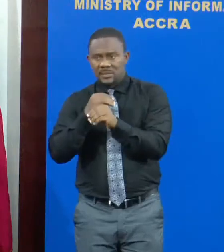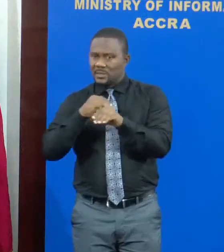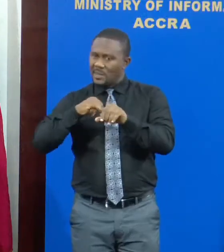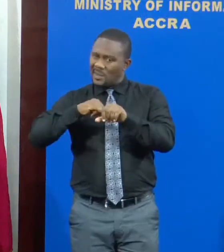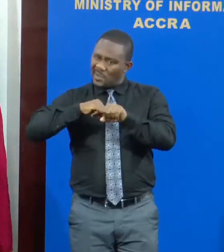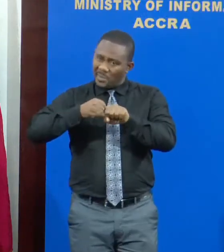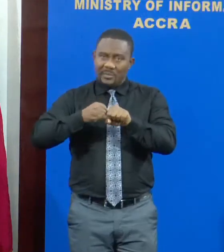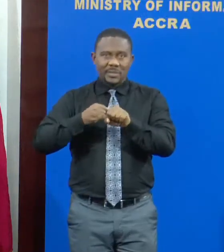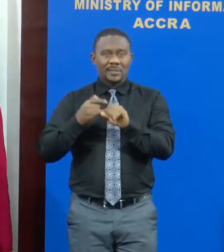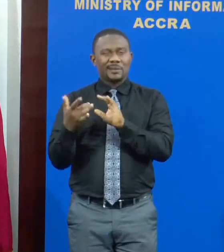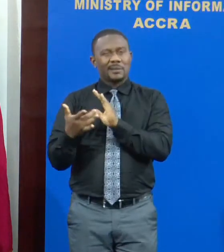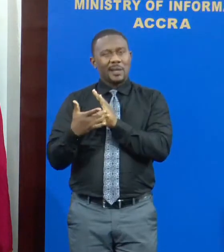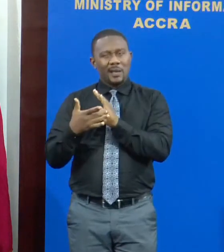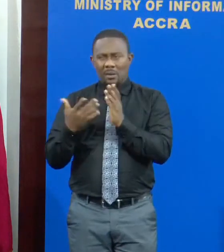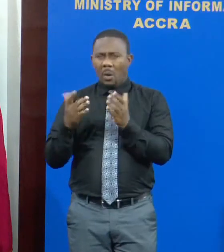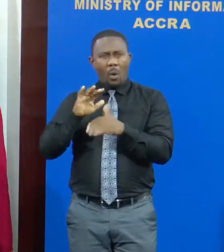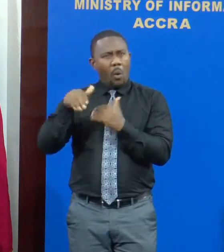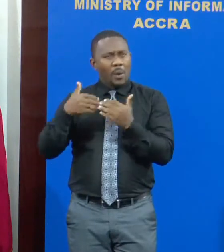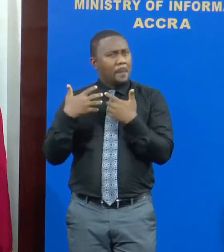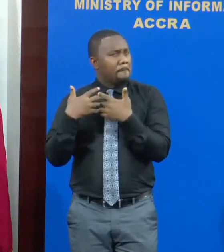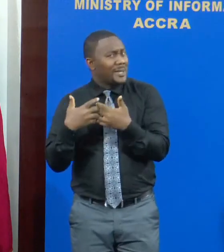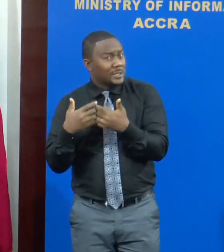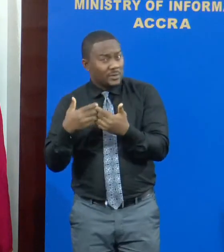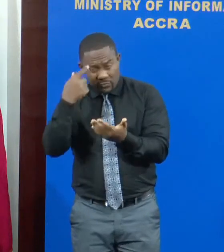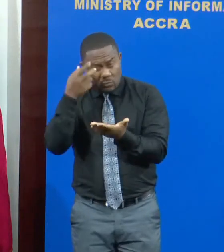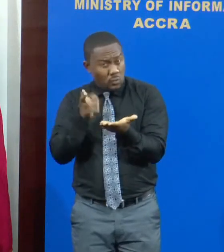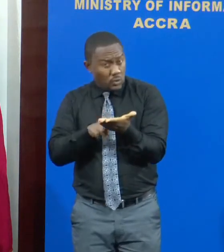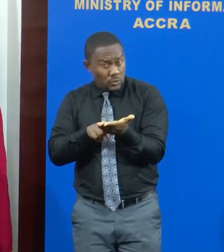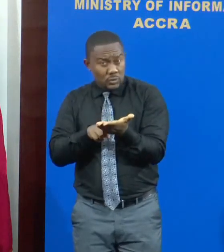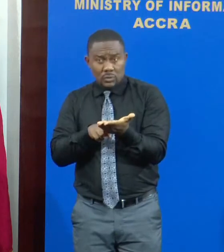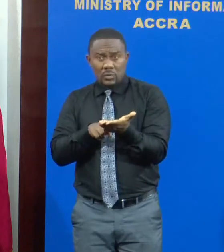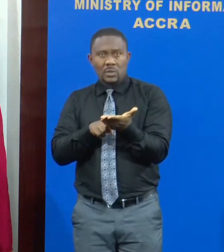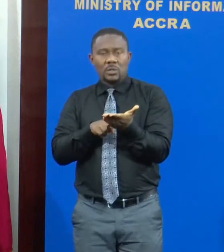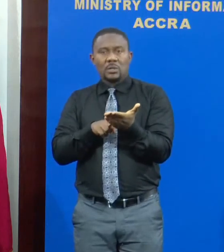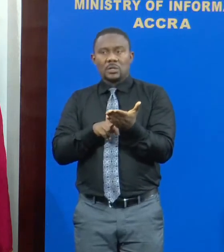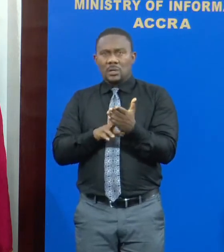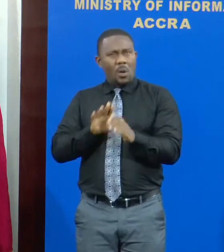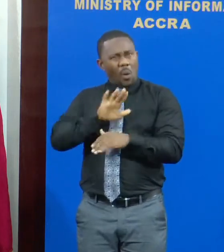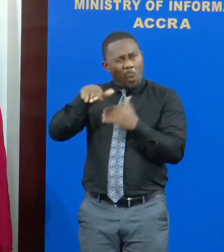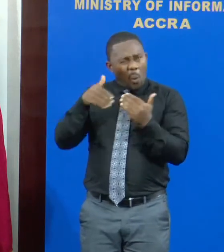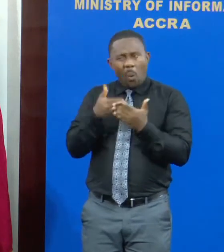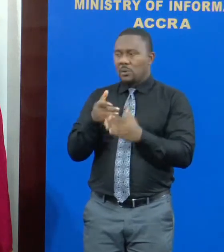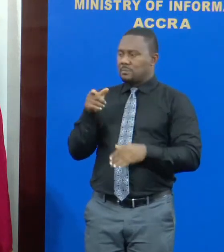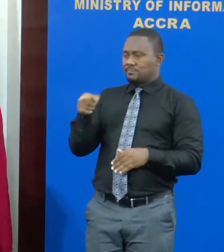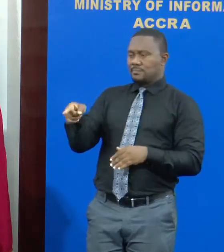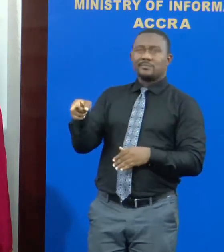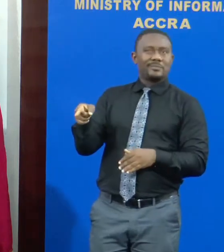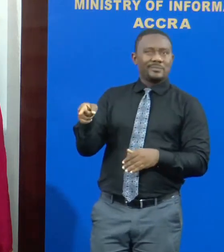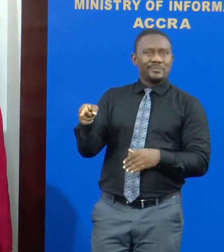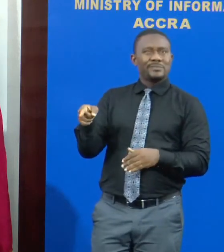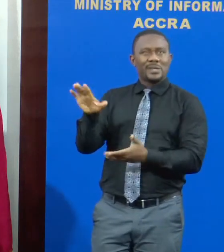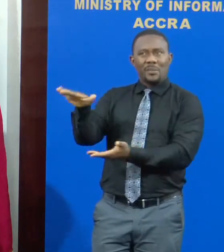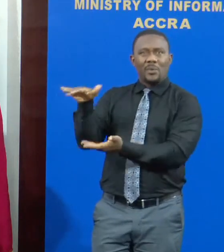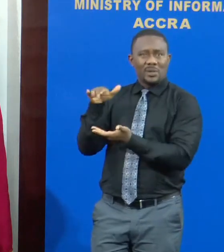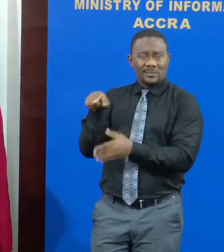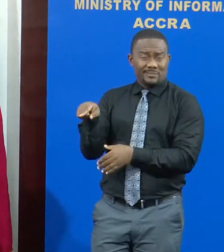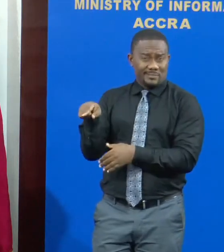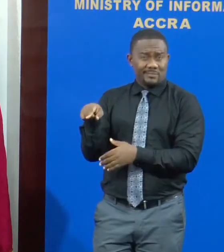system. So all the equipment we were using for registration, the technical system, the software, that whole business.